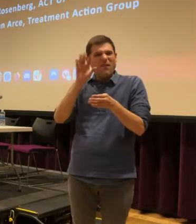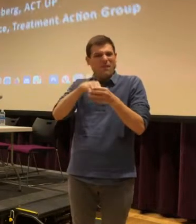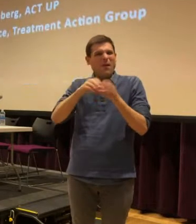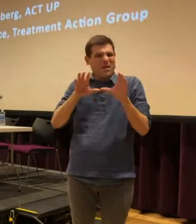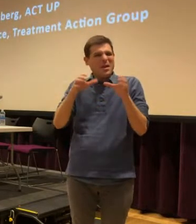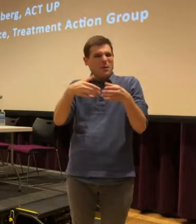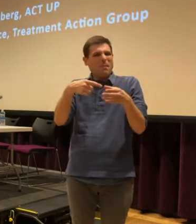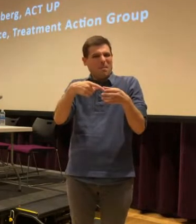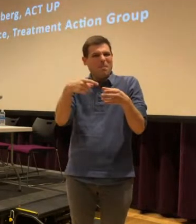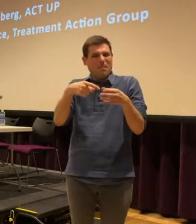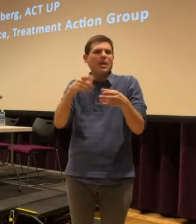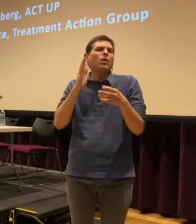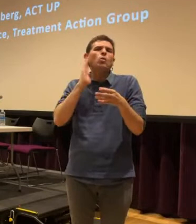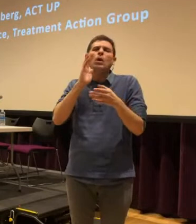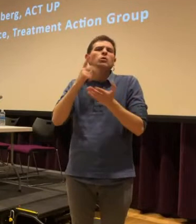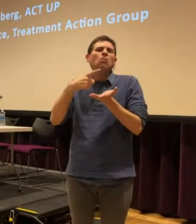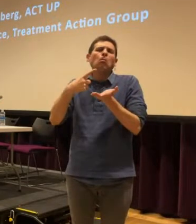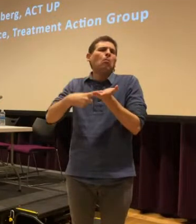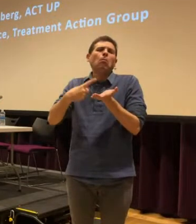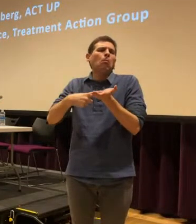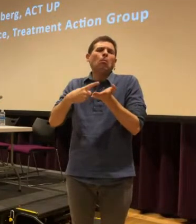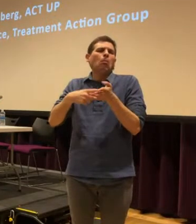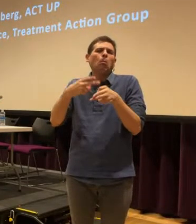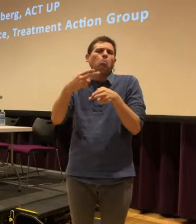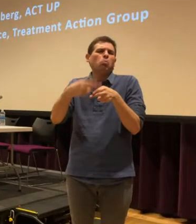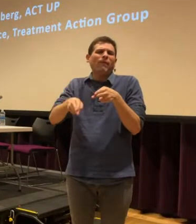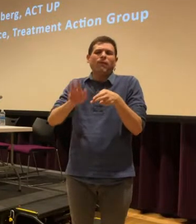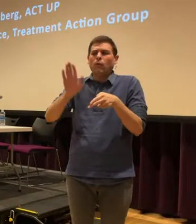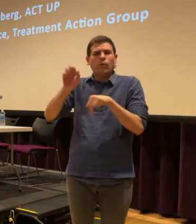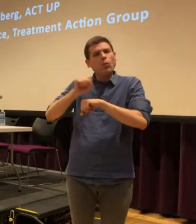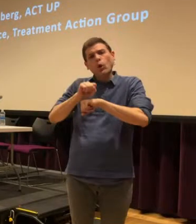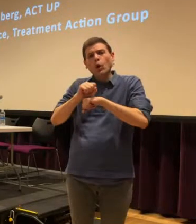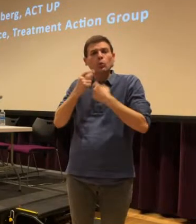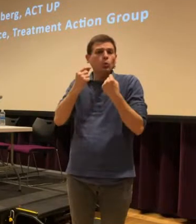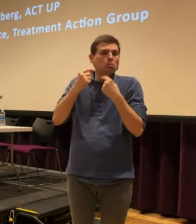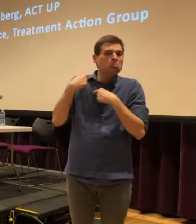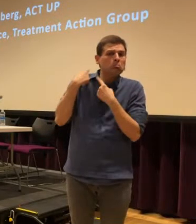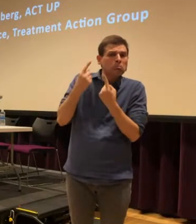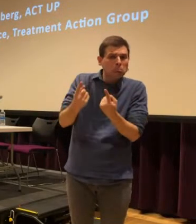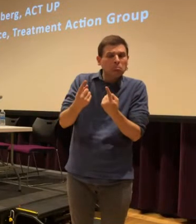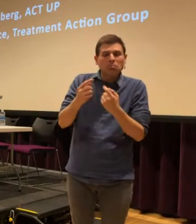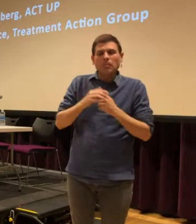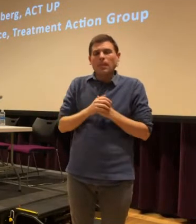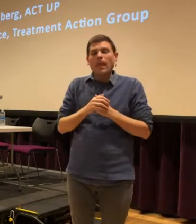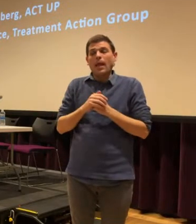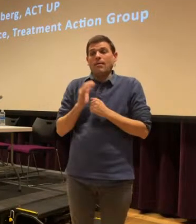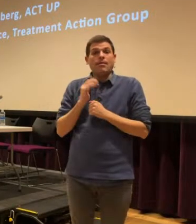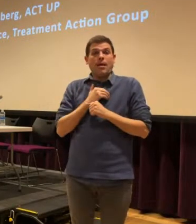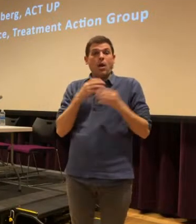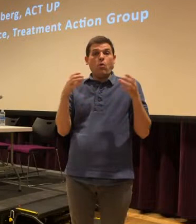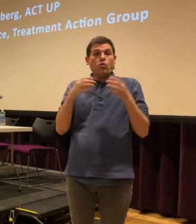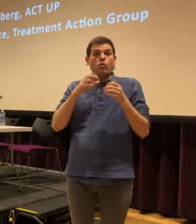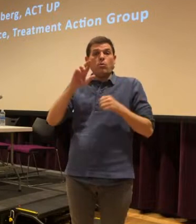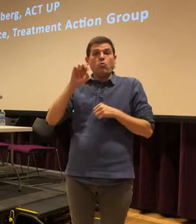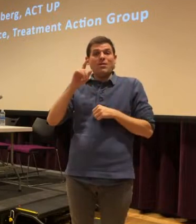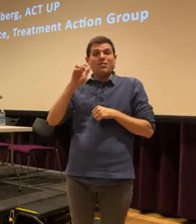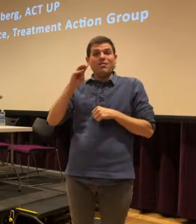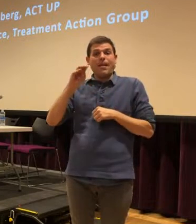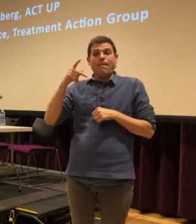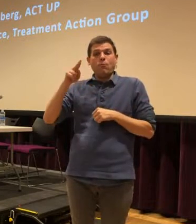initiative, just to talk a little bit about the work that she's done with Reclaim Pride.